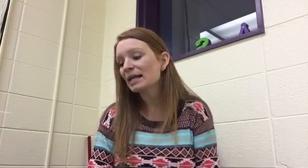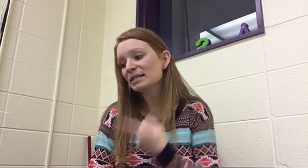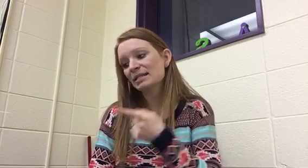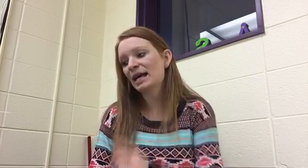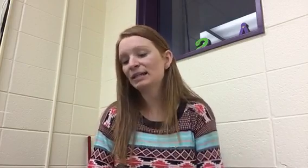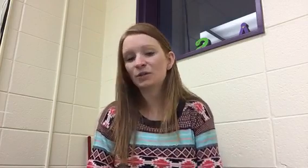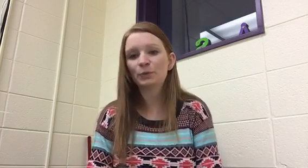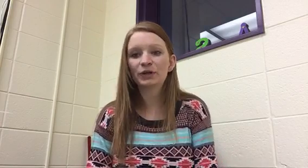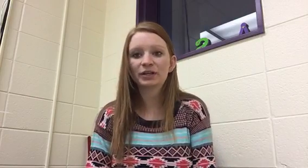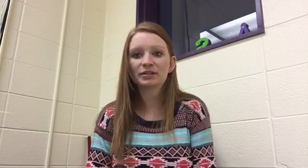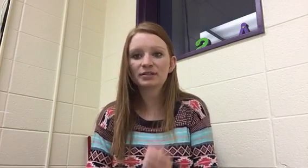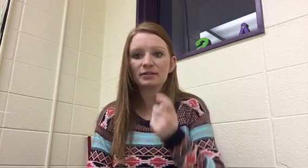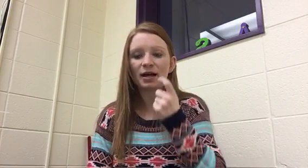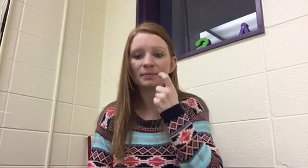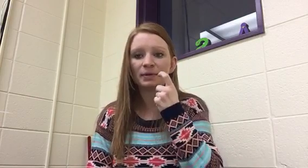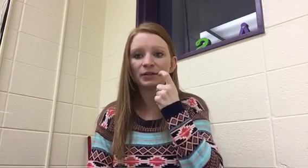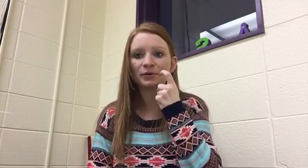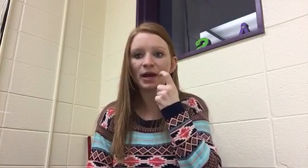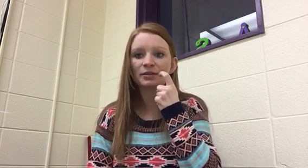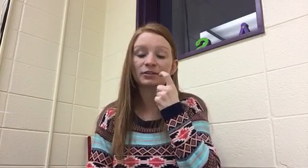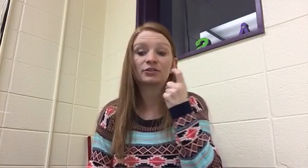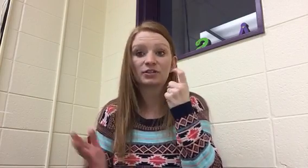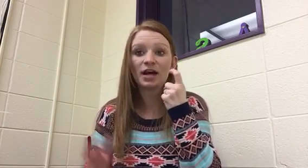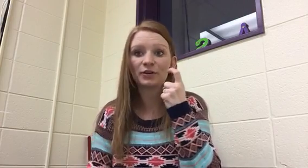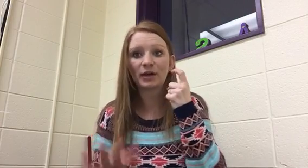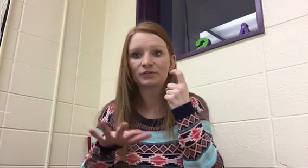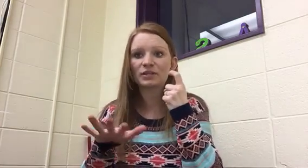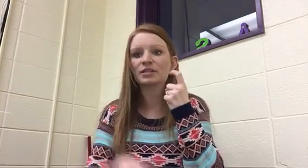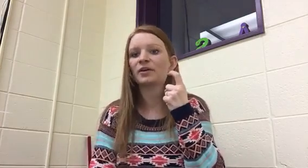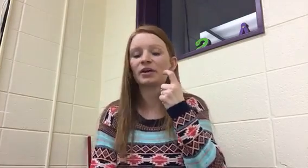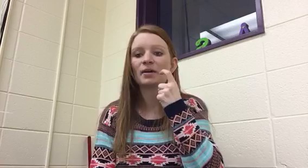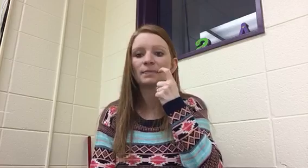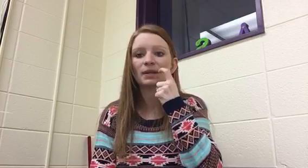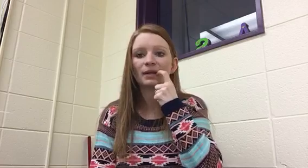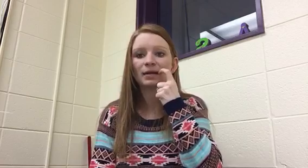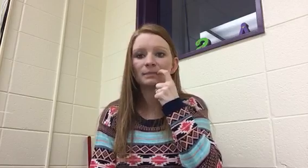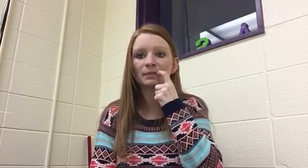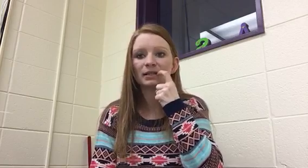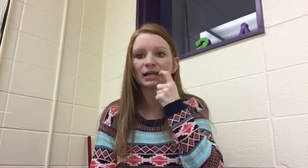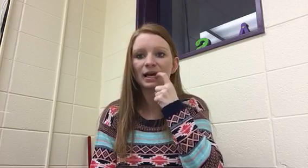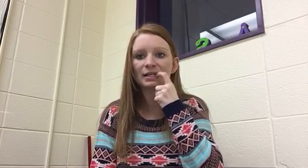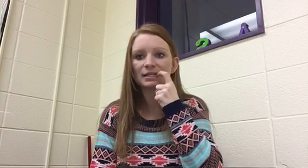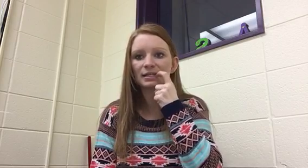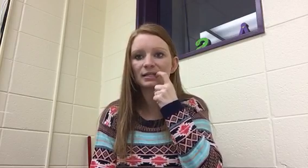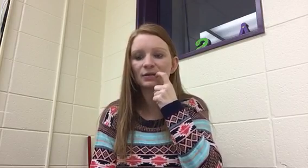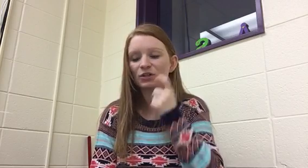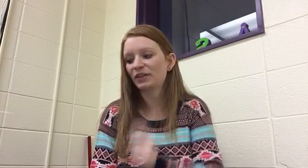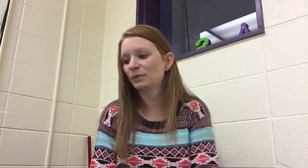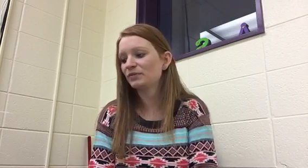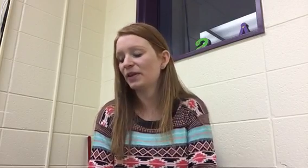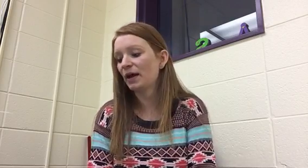the sign in the book is incorrect, or just not correct for this area. Glass, which I think we've done that